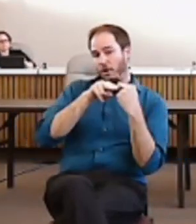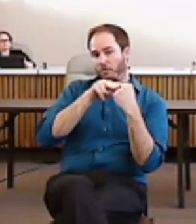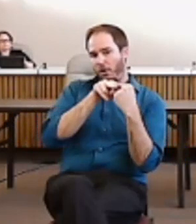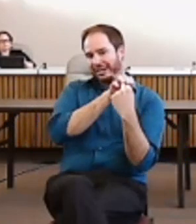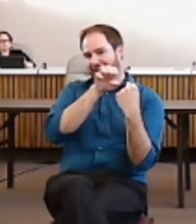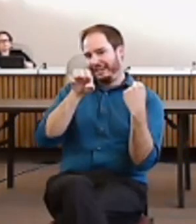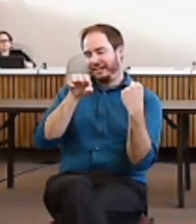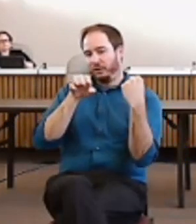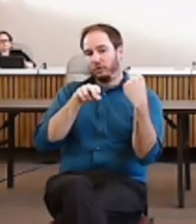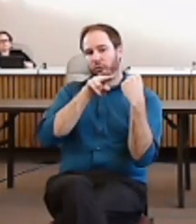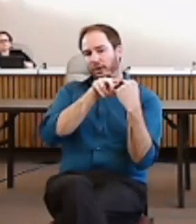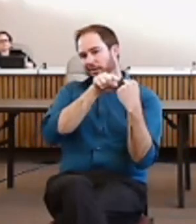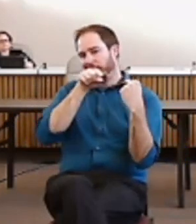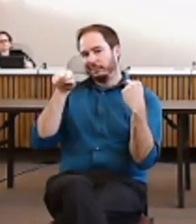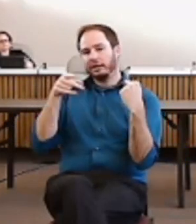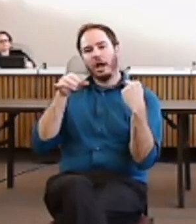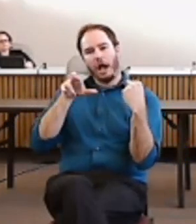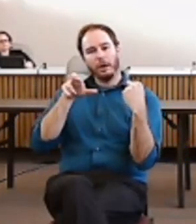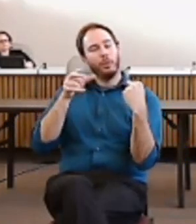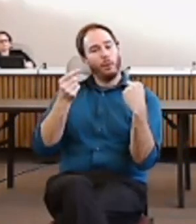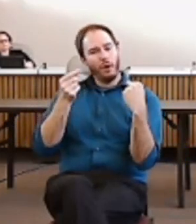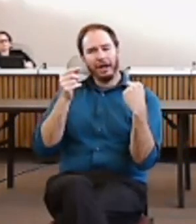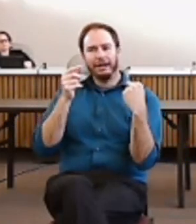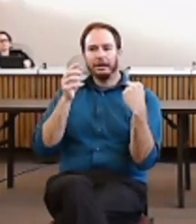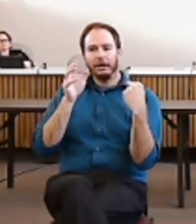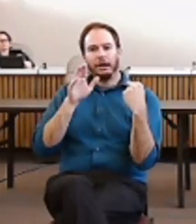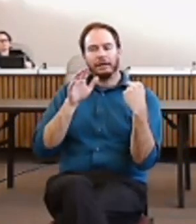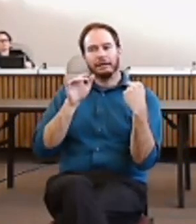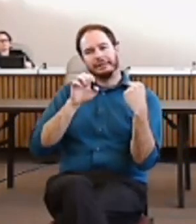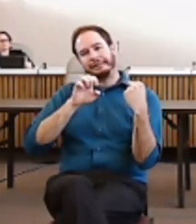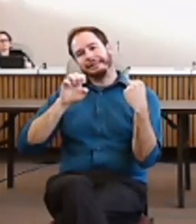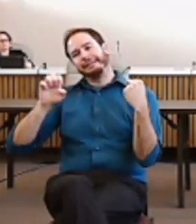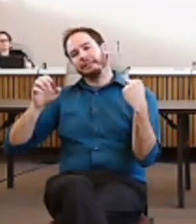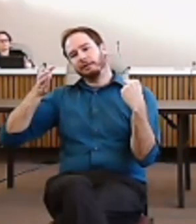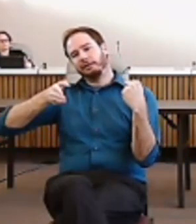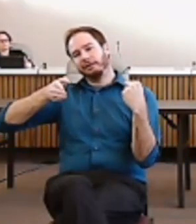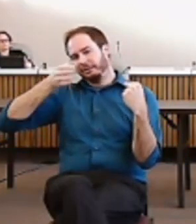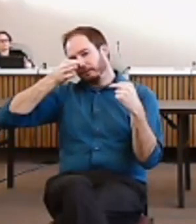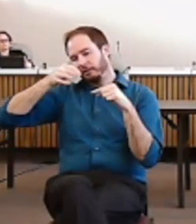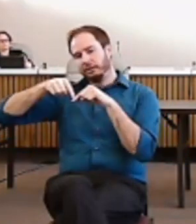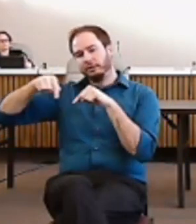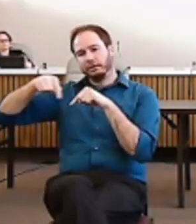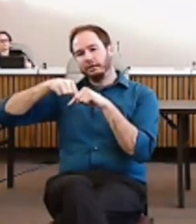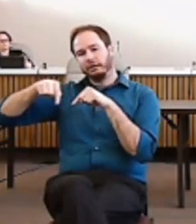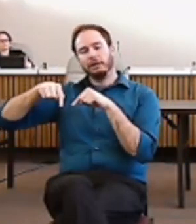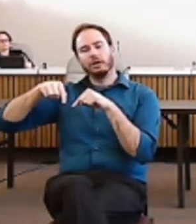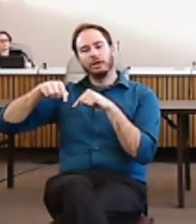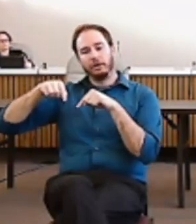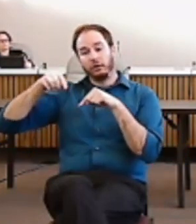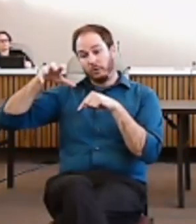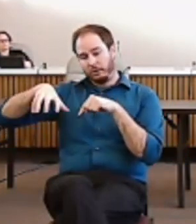tracks. Hosmer's is kind of the easternmost of that. And then in between Hosmer and the railroad tracks,